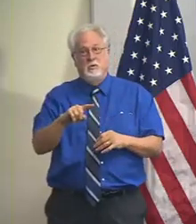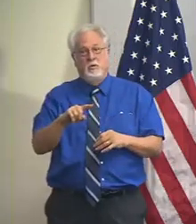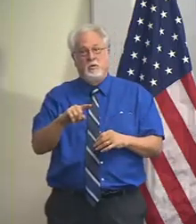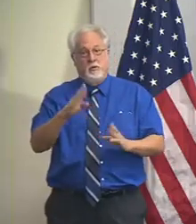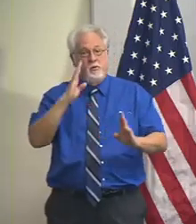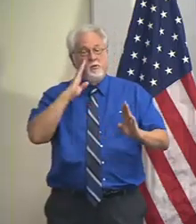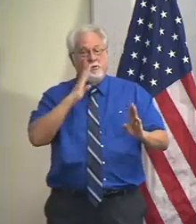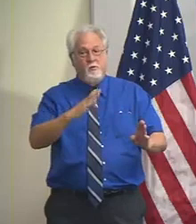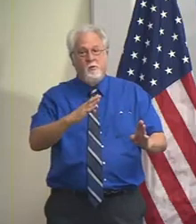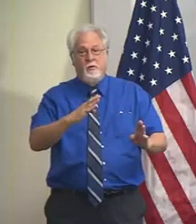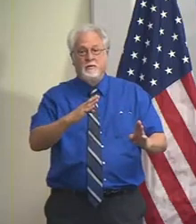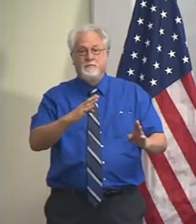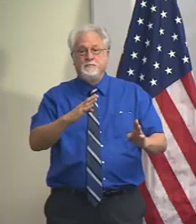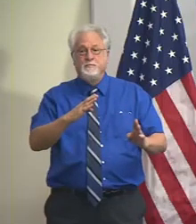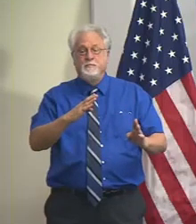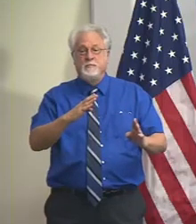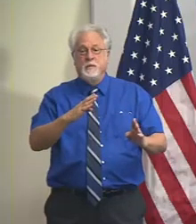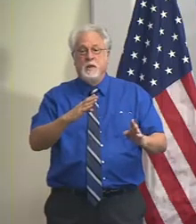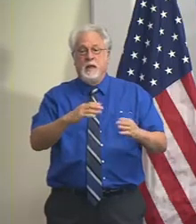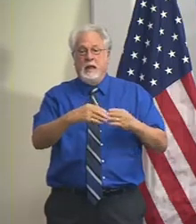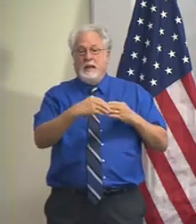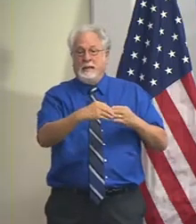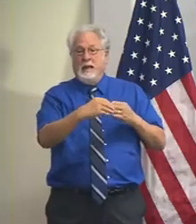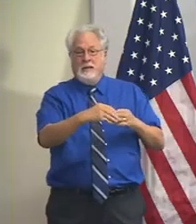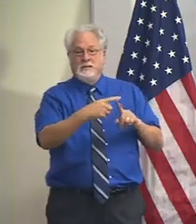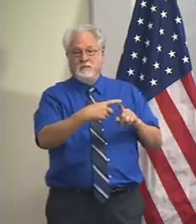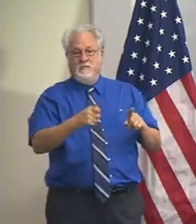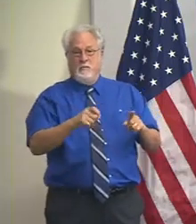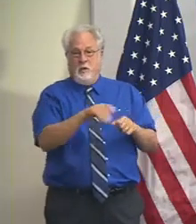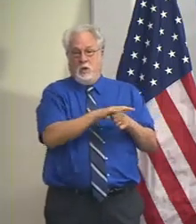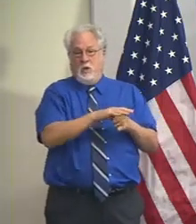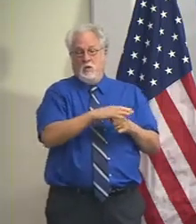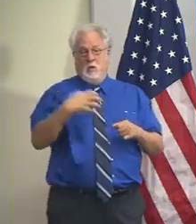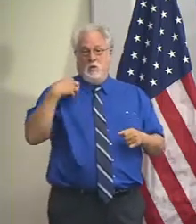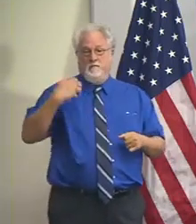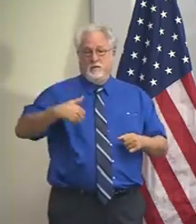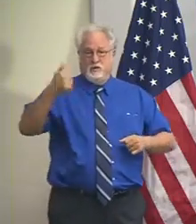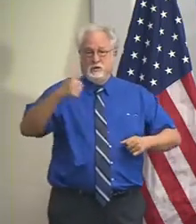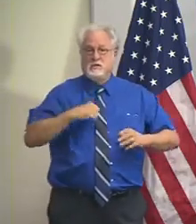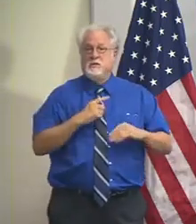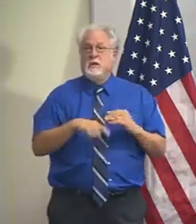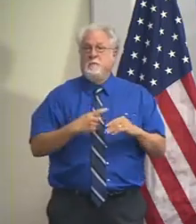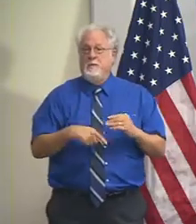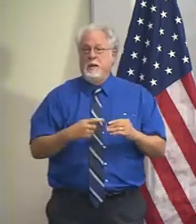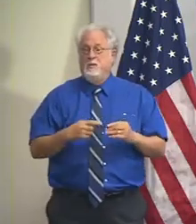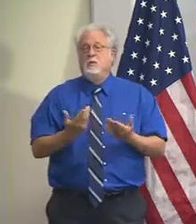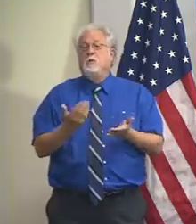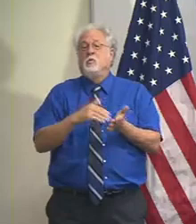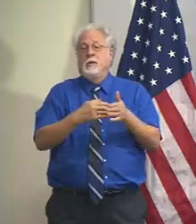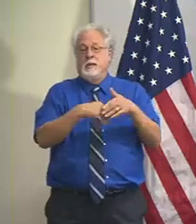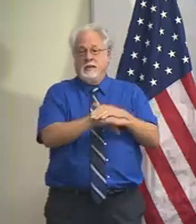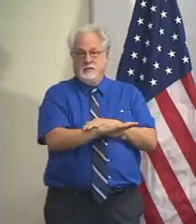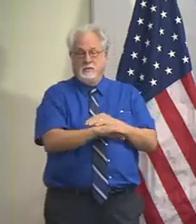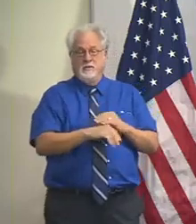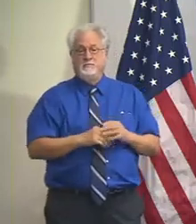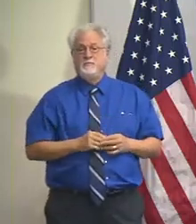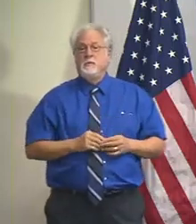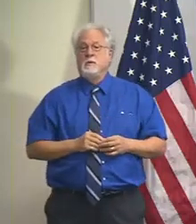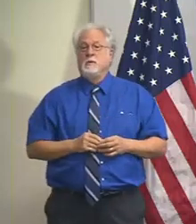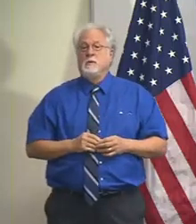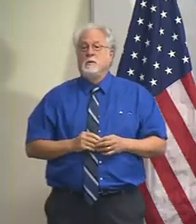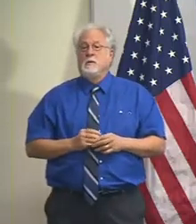heed the guidance that you're given from local officials about reentry.